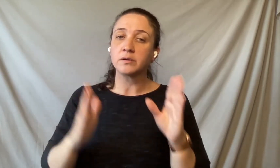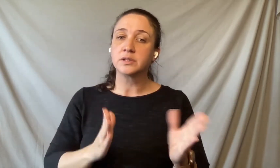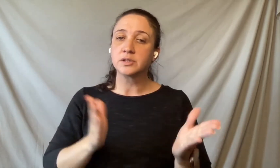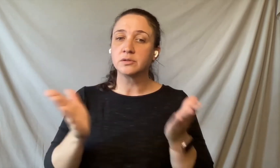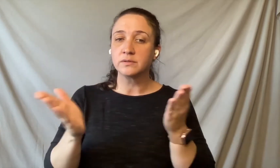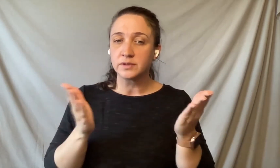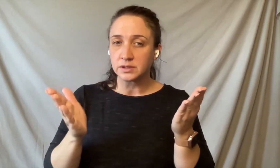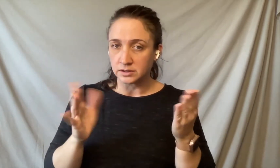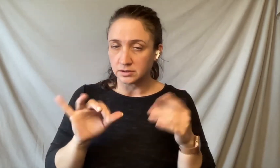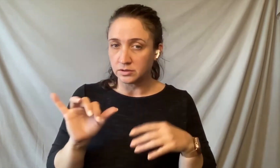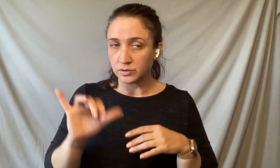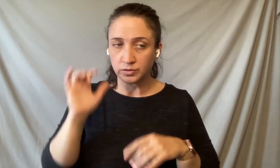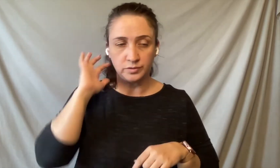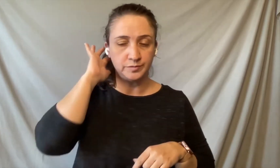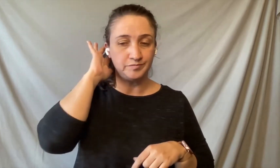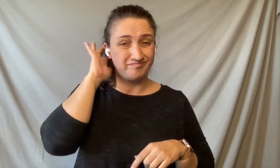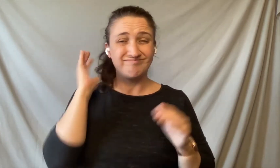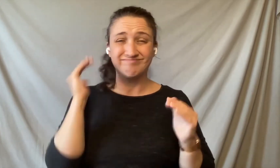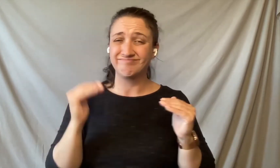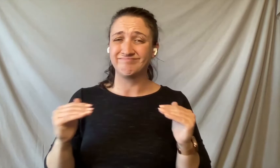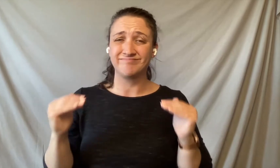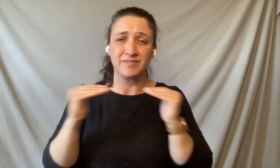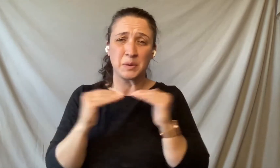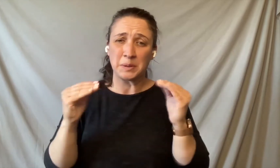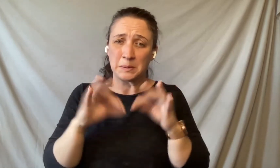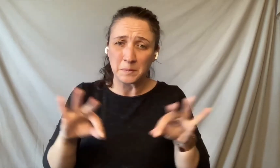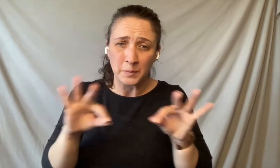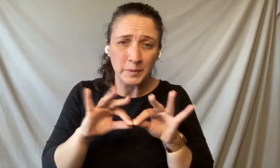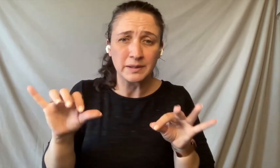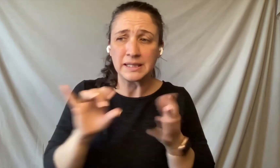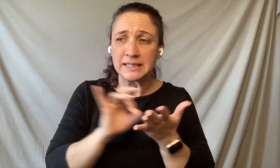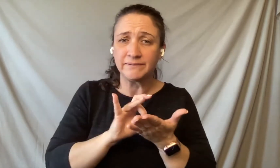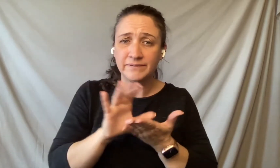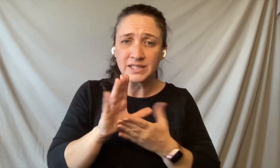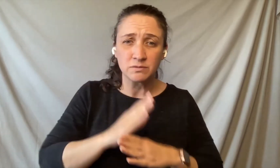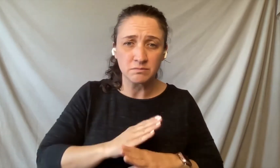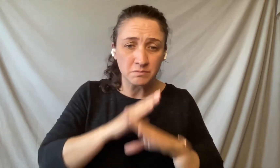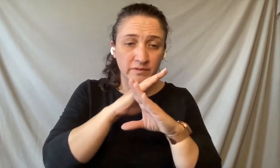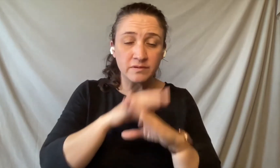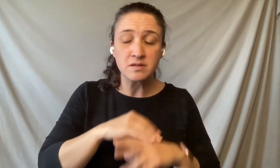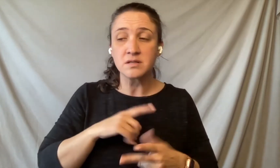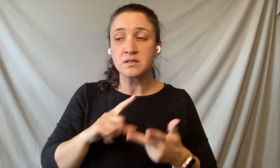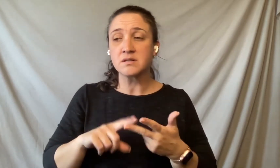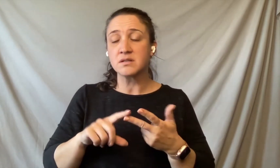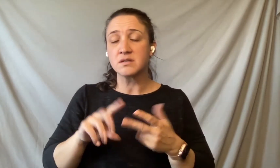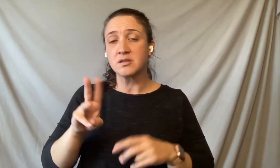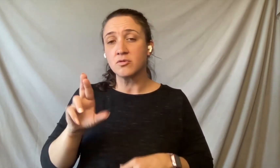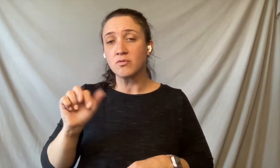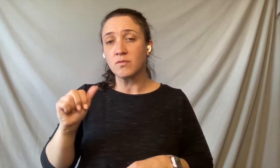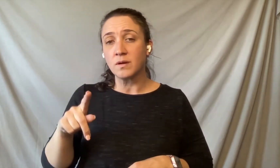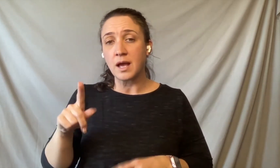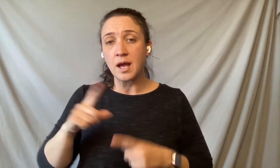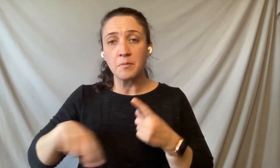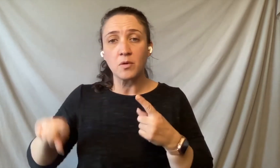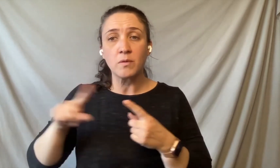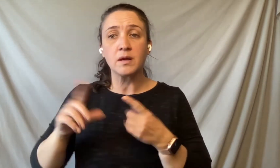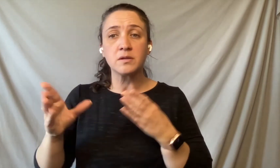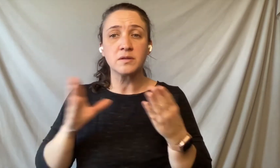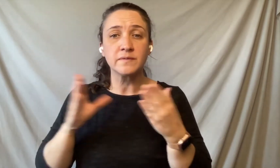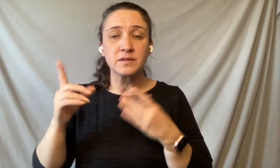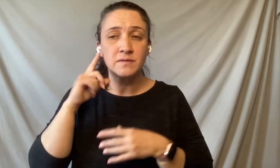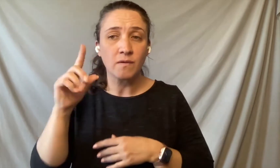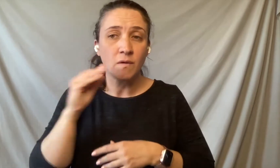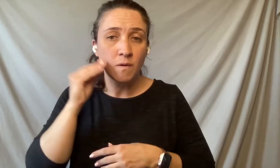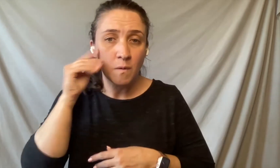So that are just as important, right? Things like eviction prevention and wraparound services for homeless and, sort